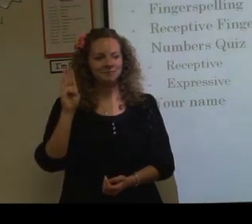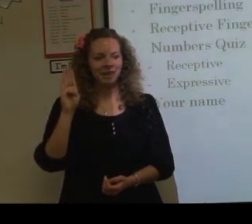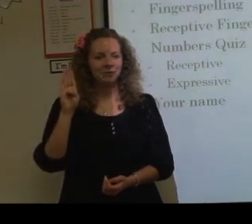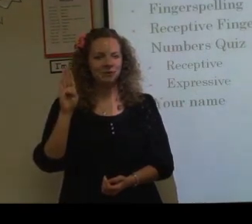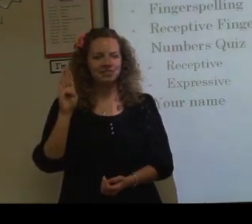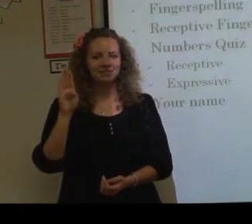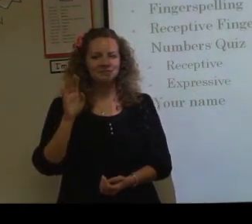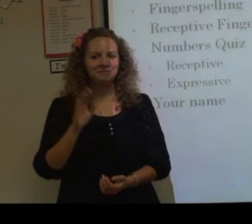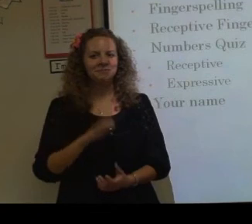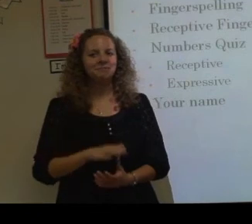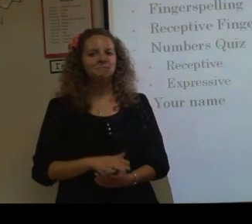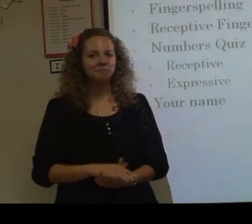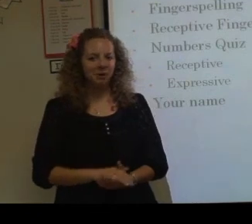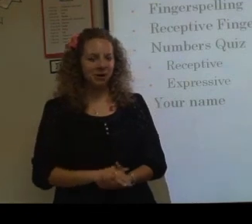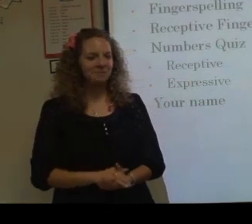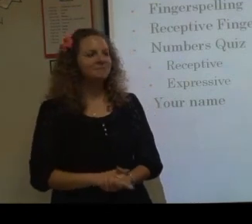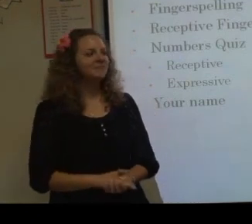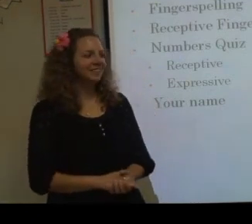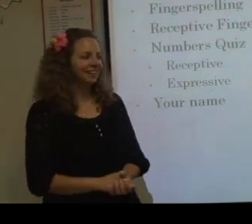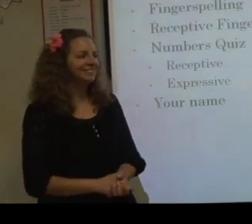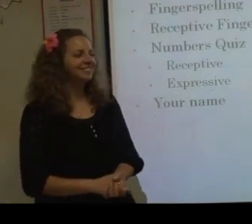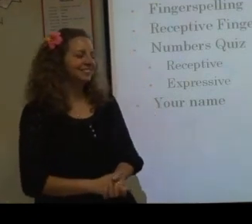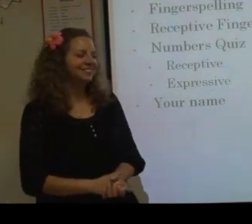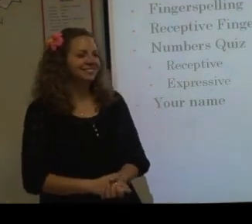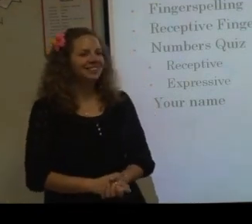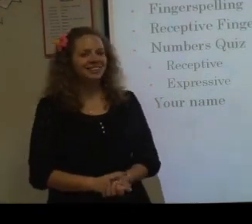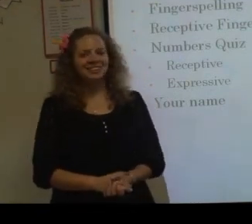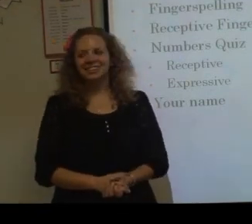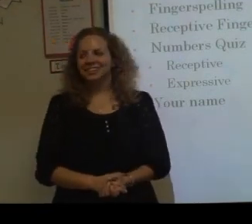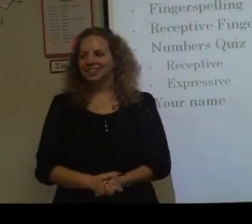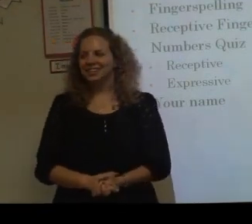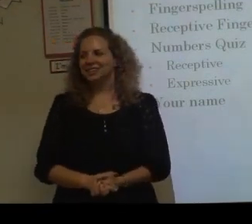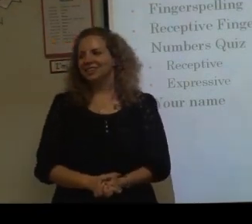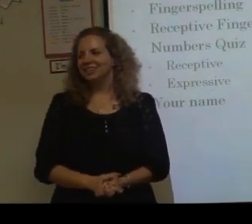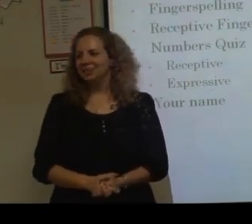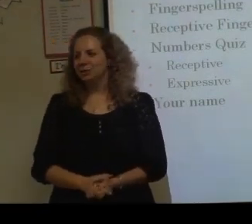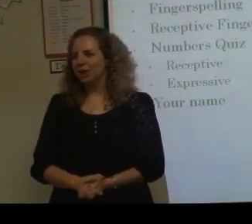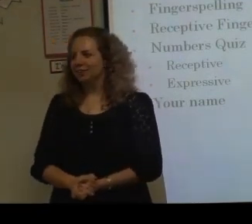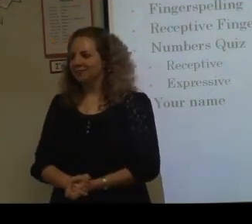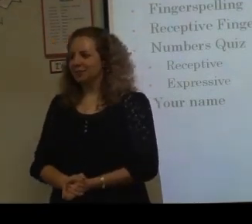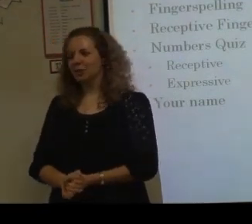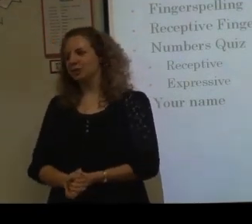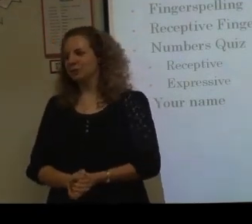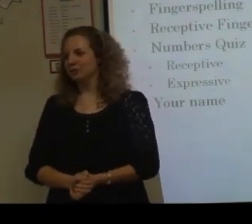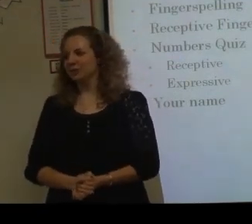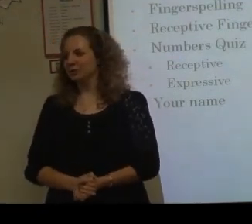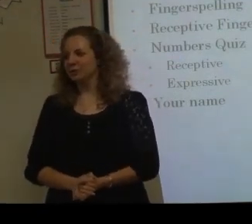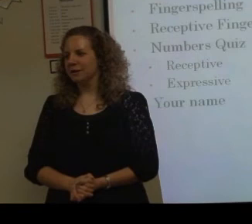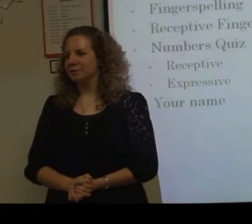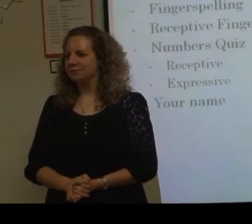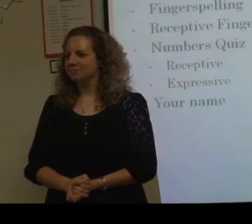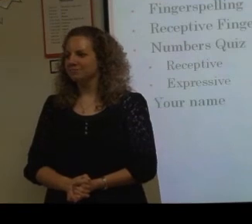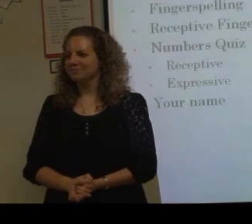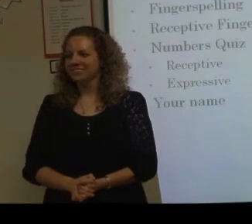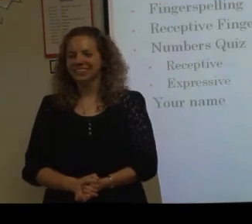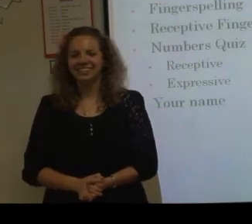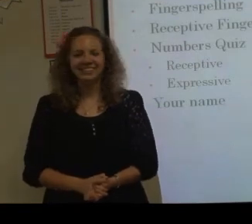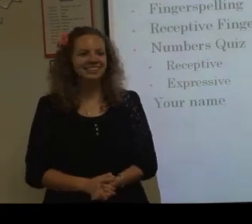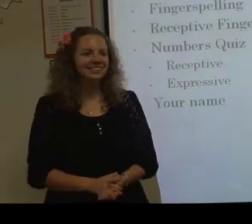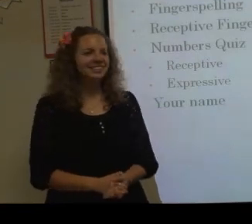Okay, what was it? Moab. Okay. It's a city in Utah that's also referred to in the Bible. It's on my